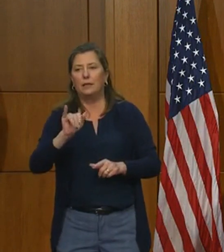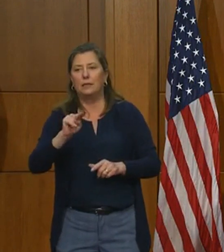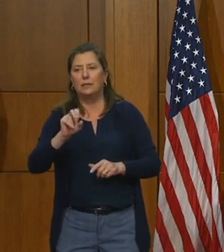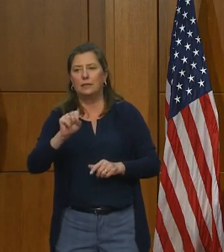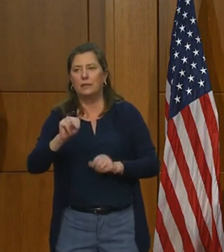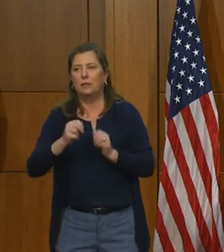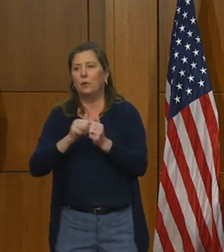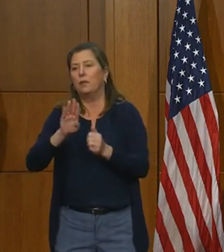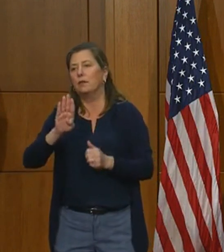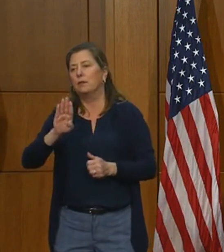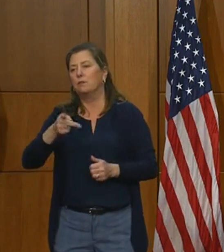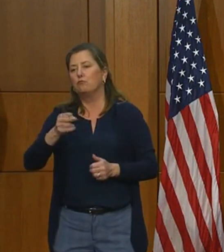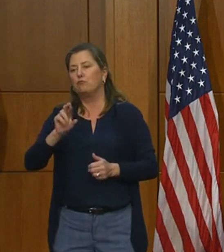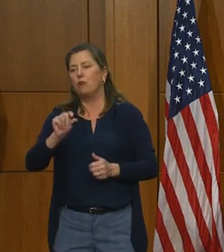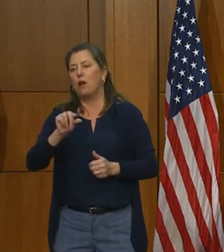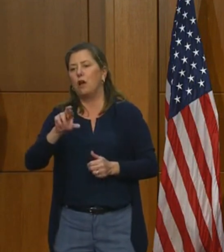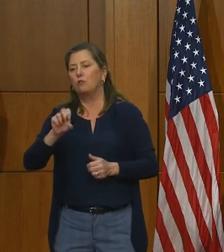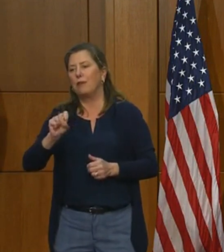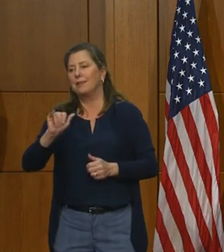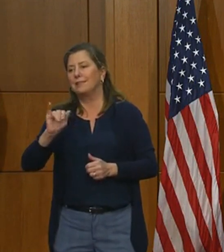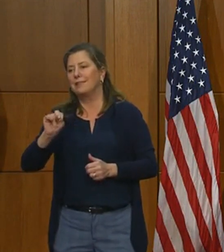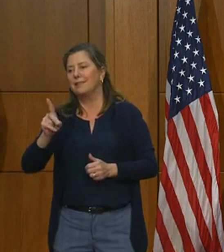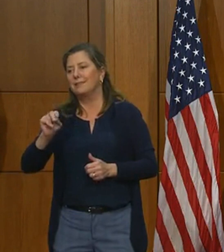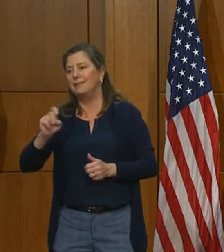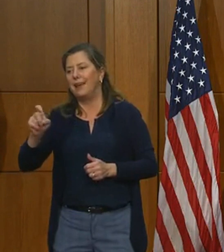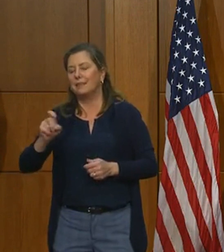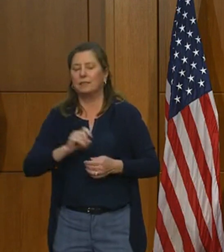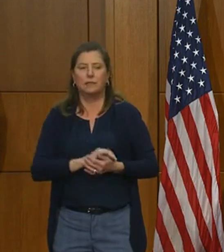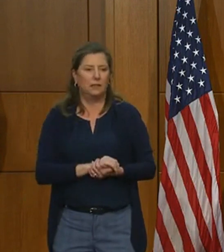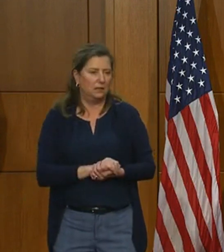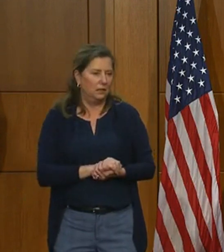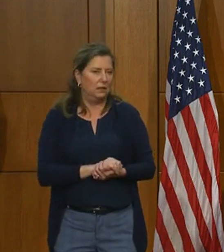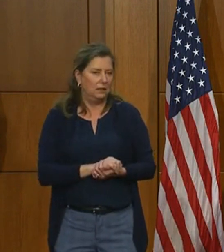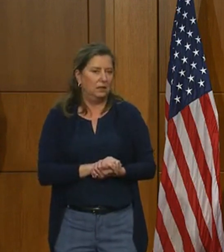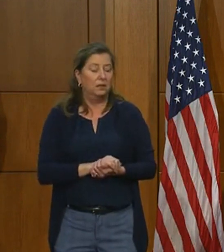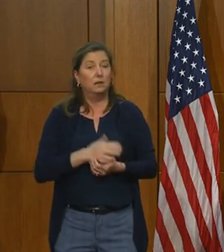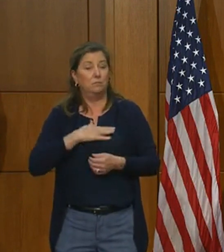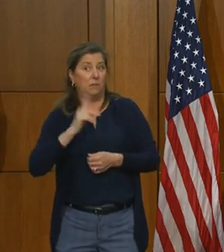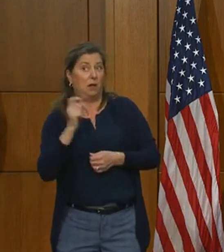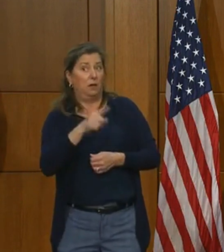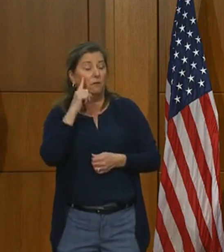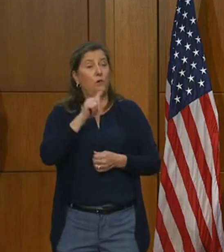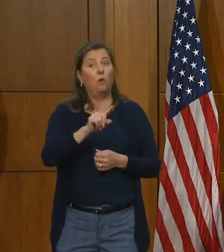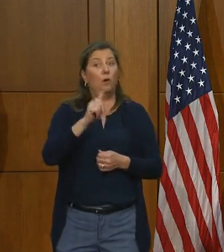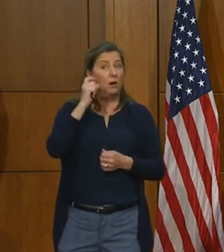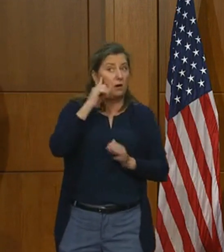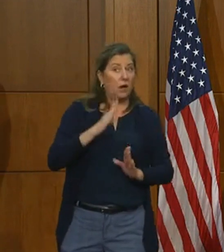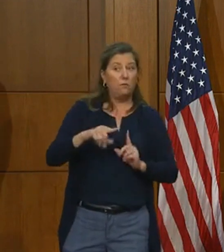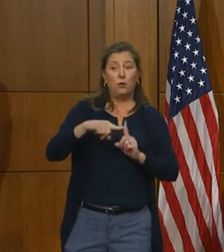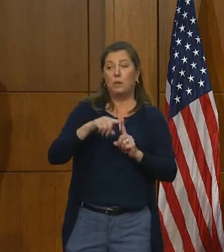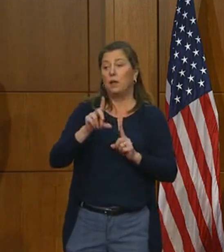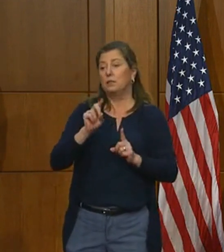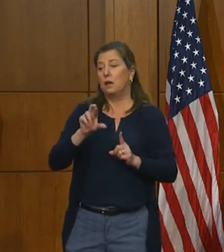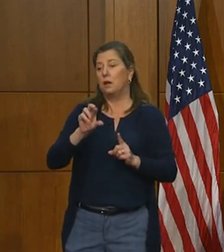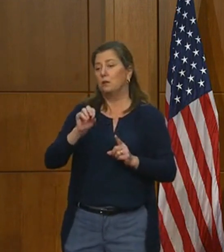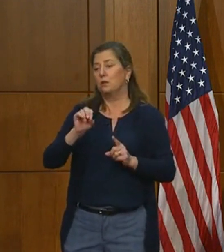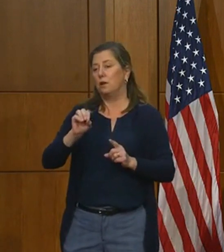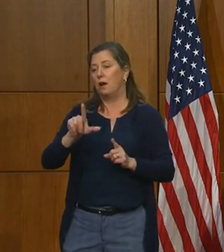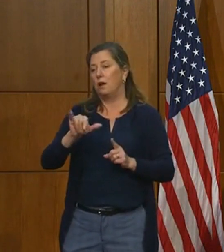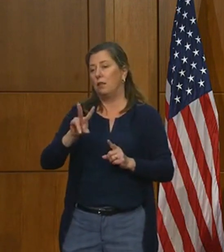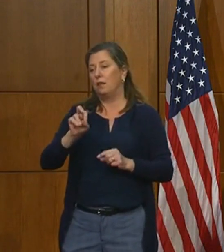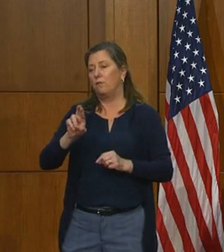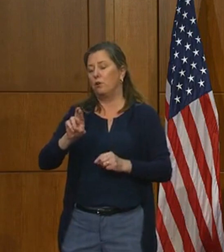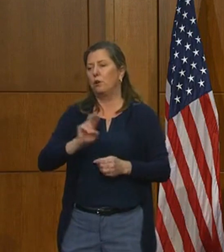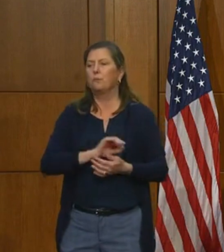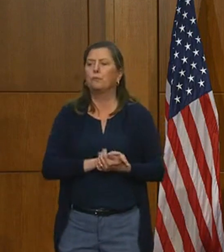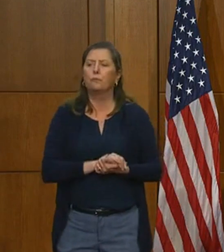Index. Thank you. Good afternoon. This question is for both the governor and Dr. Oliver. Dr. Oliver, have you made your